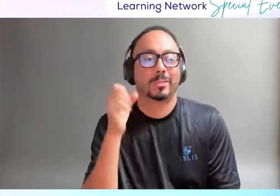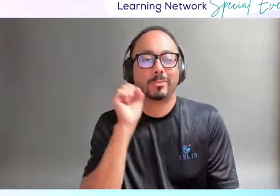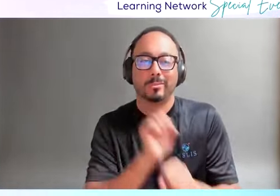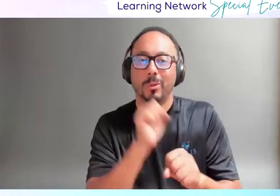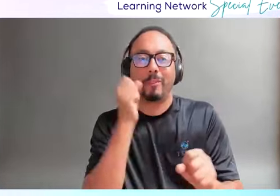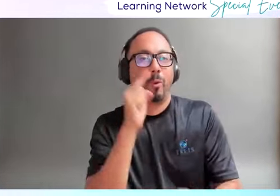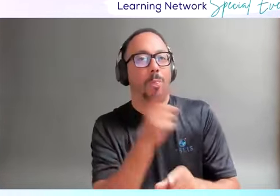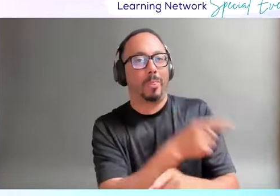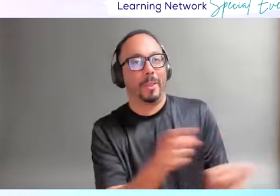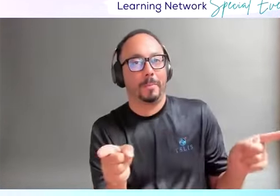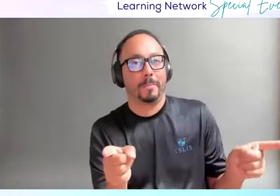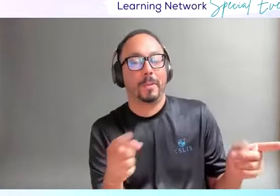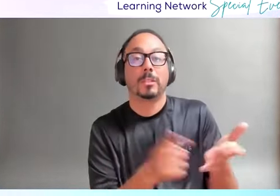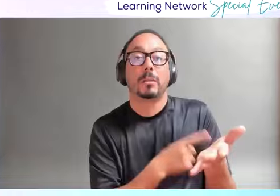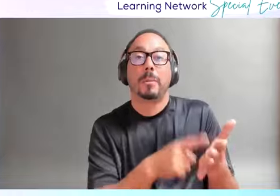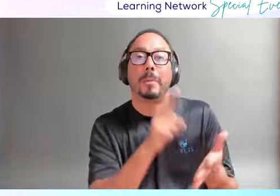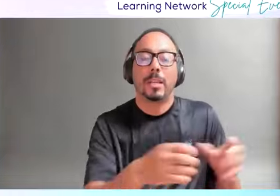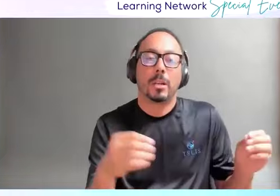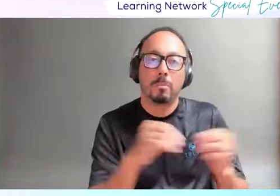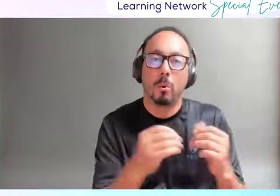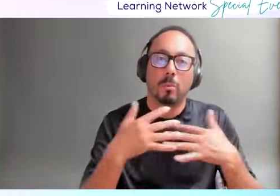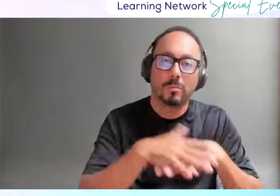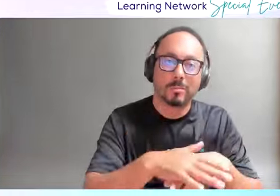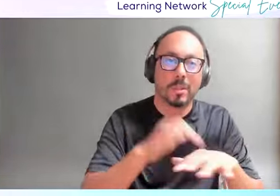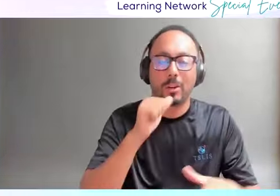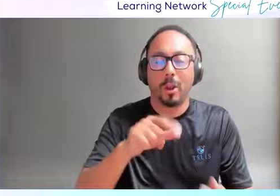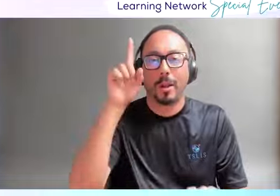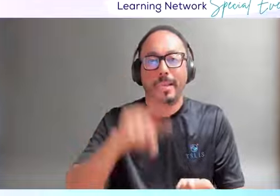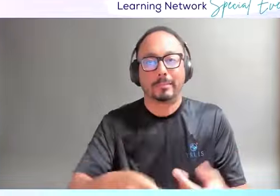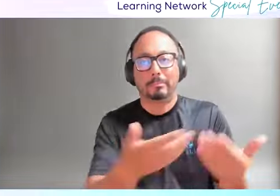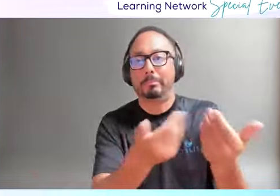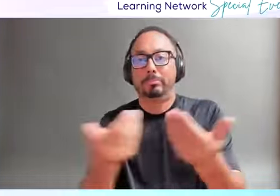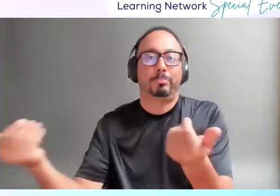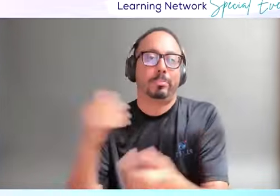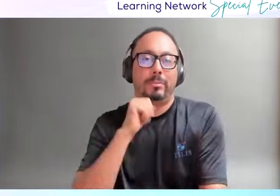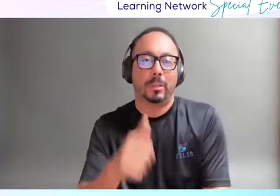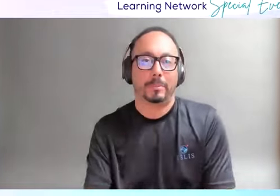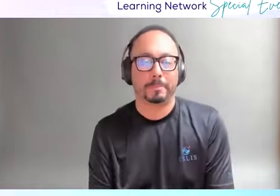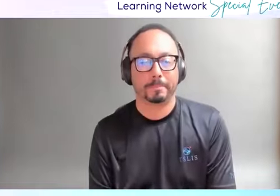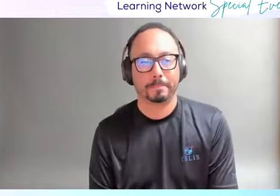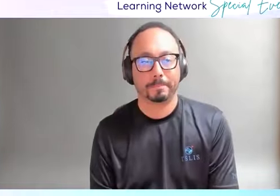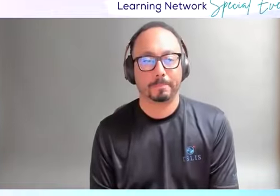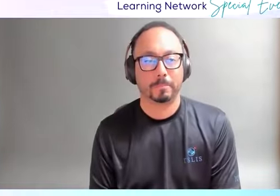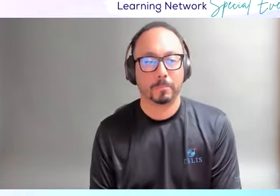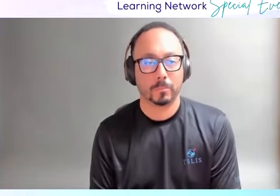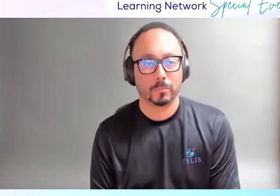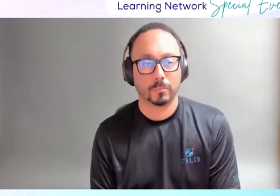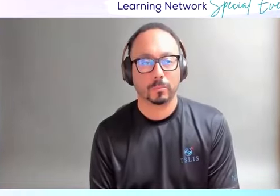need more integration, not less. This kind of service coordination is often called wraparound